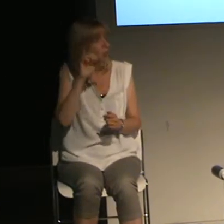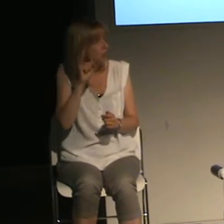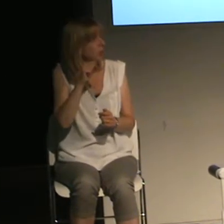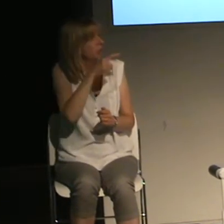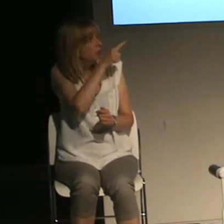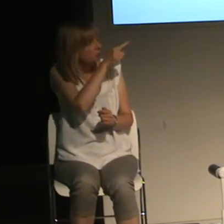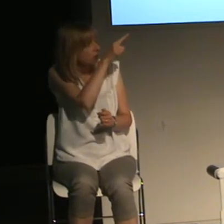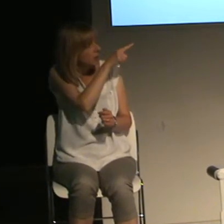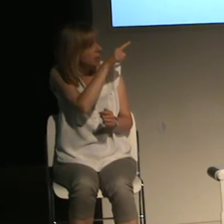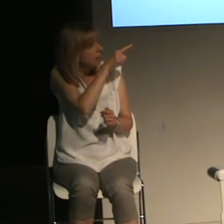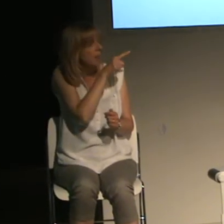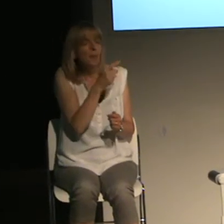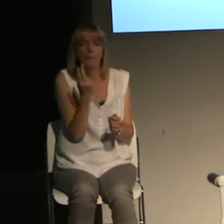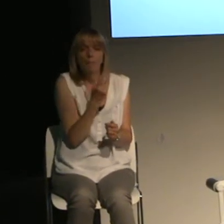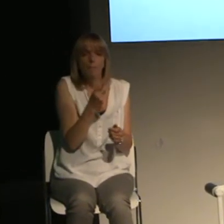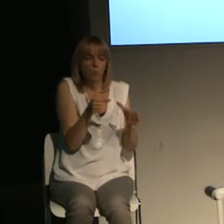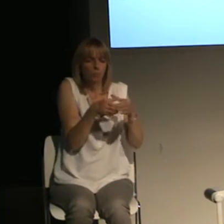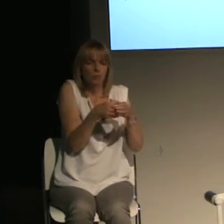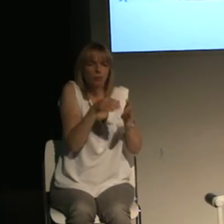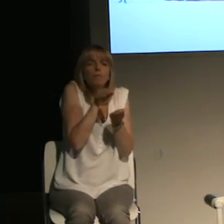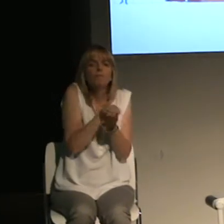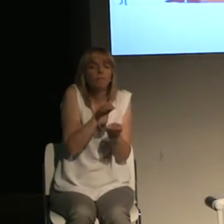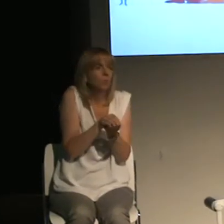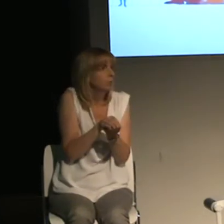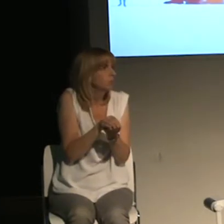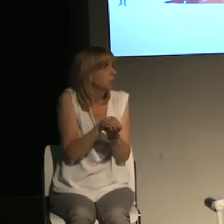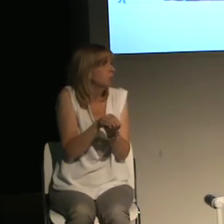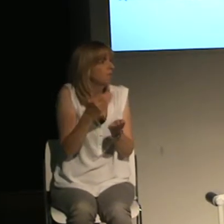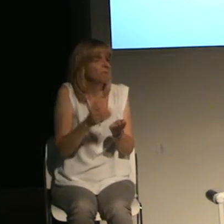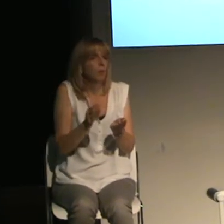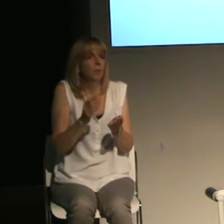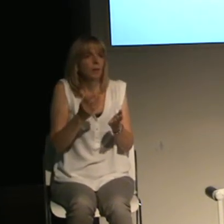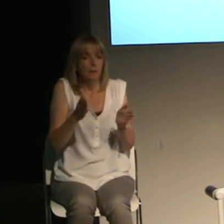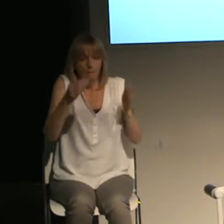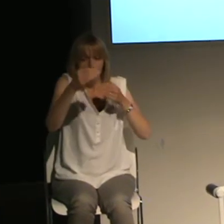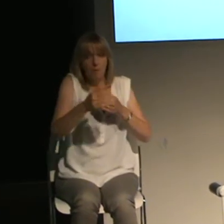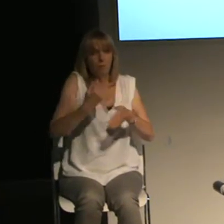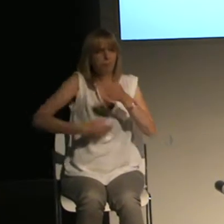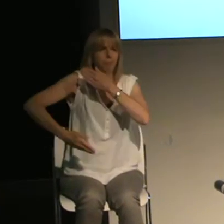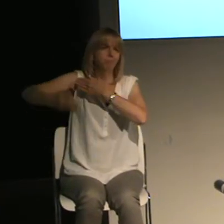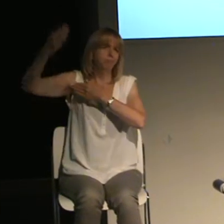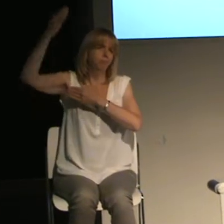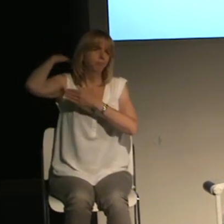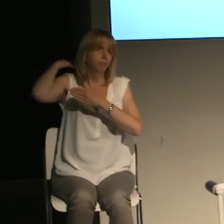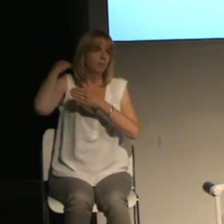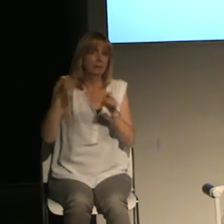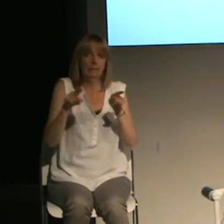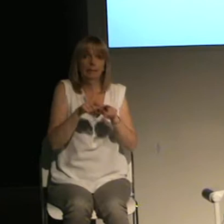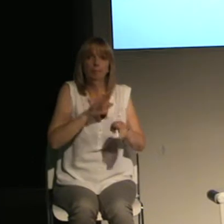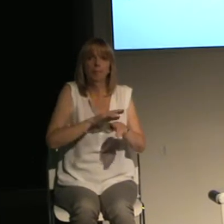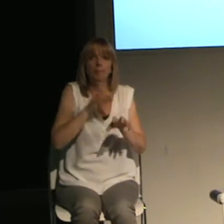are 2 fossil species, both from the Cretaceous period, both from the time when dinosaurs